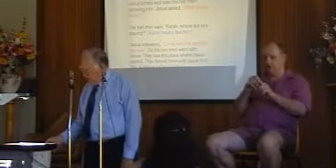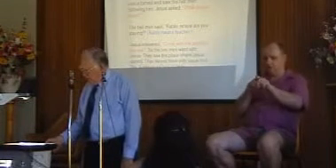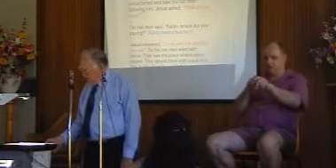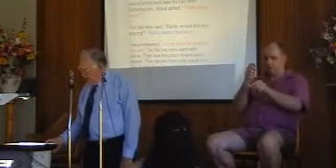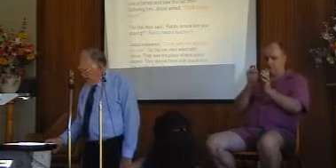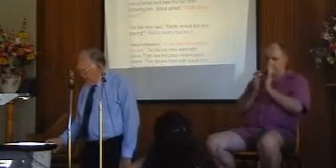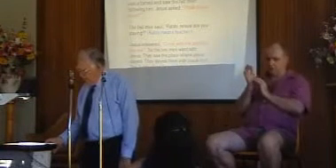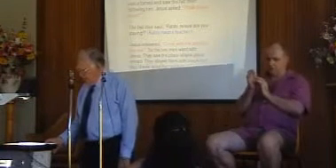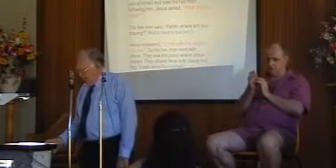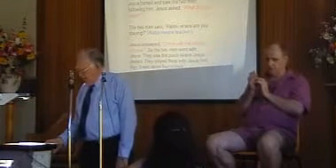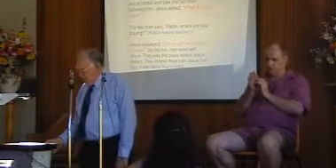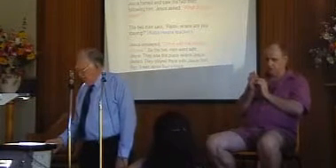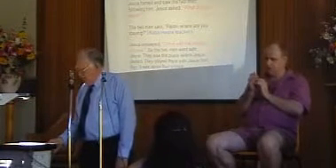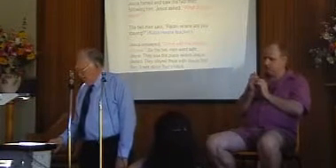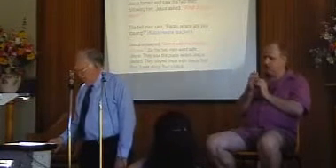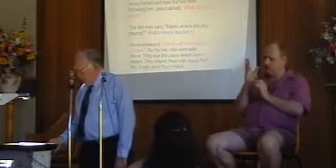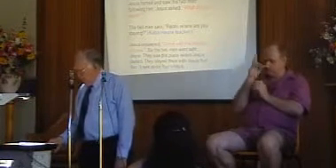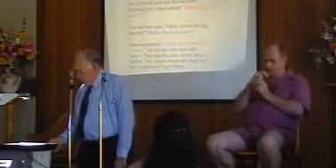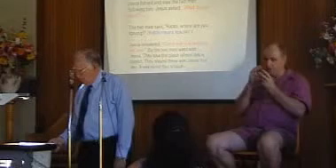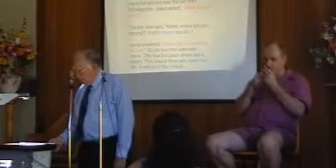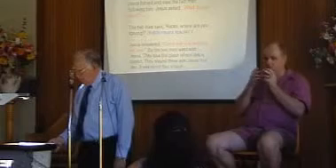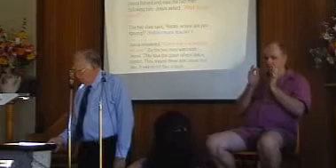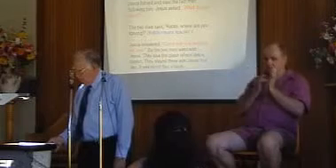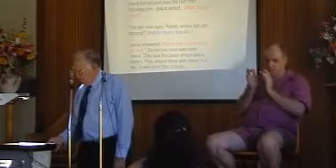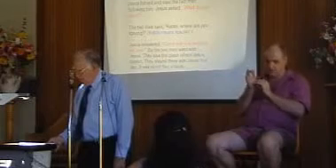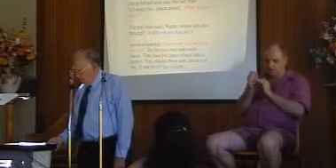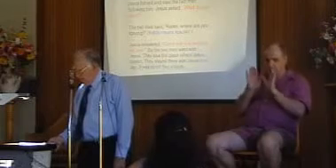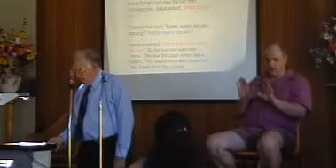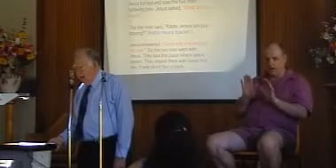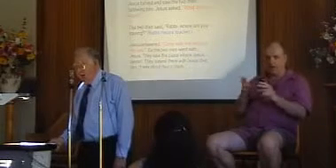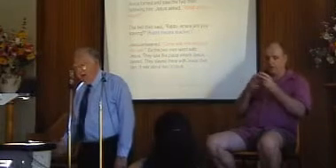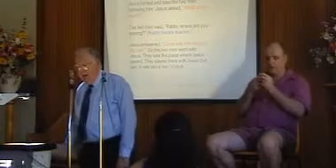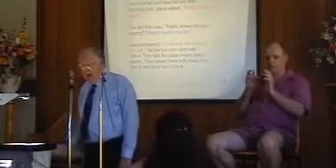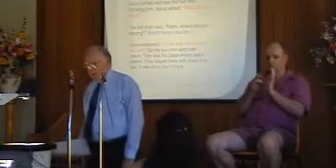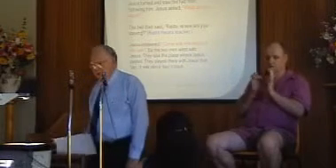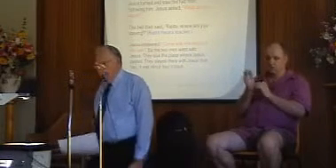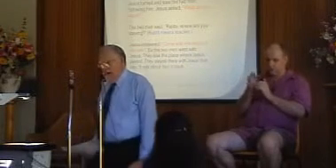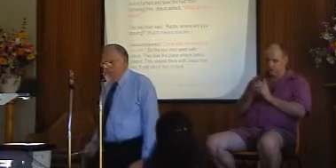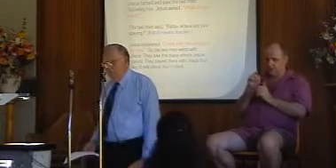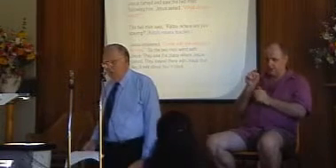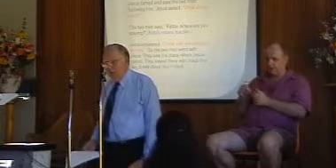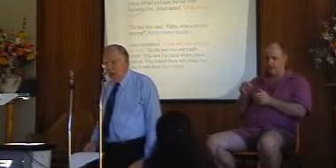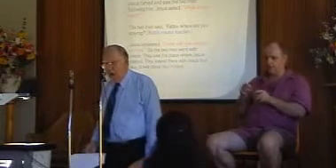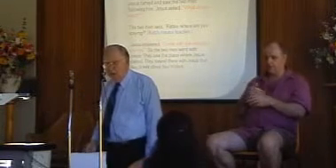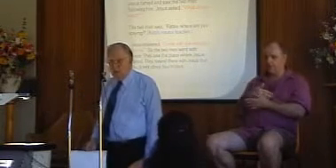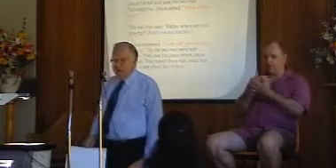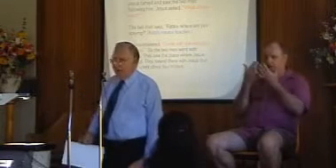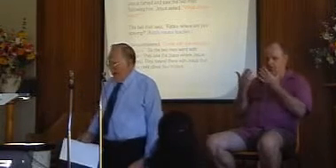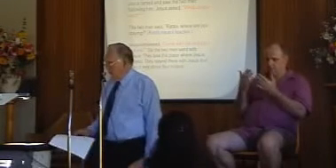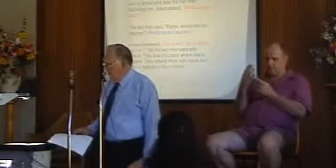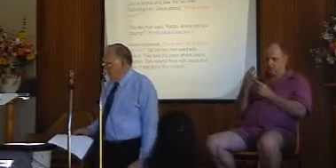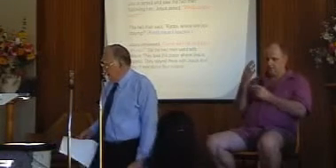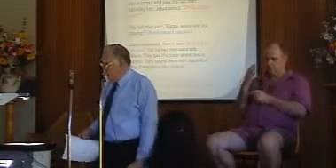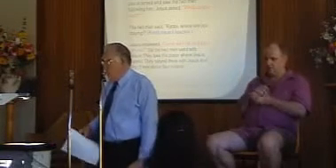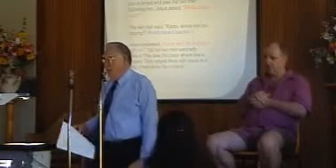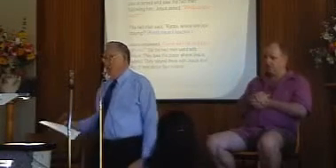where Jesus stayed. They stayed there with Jesus. That day it was about 4 o'clock.